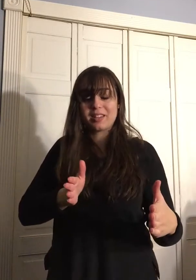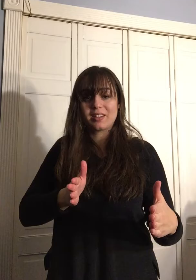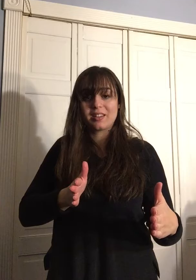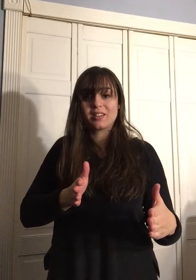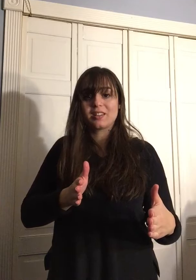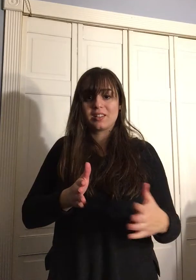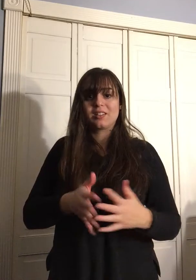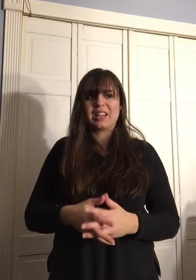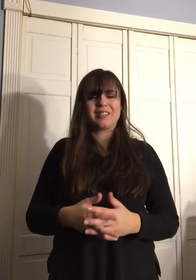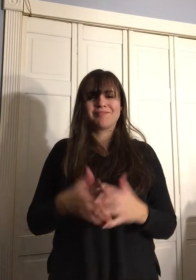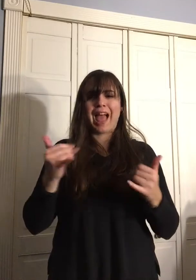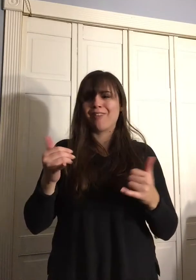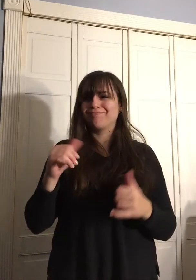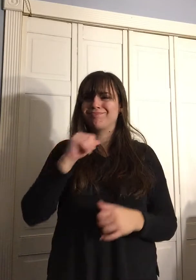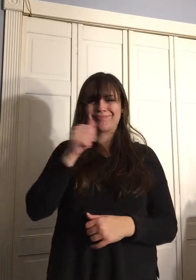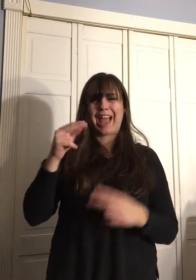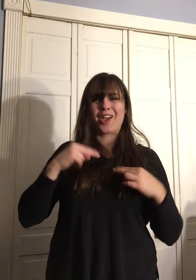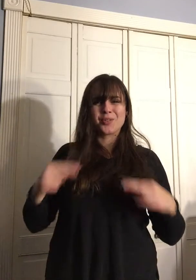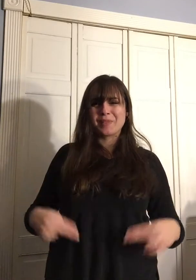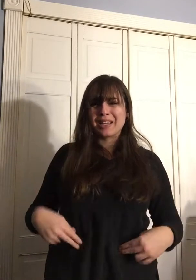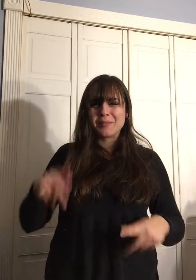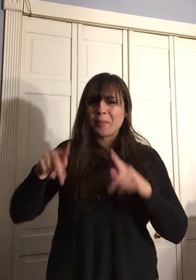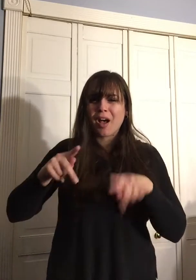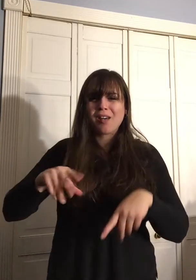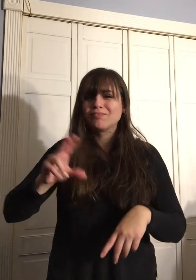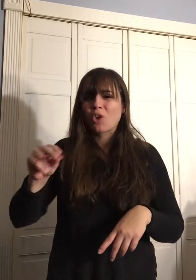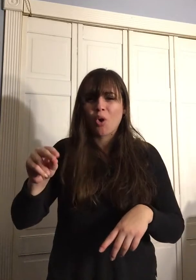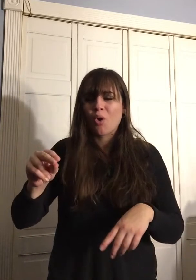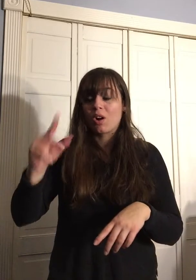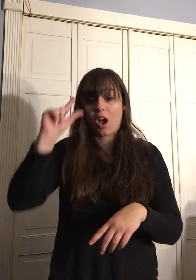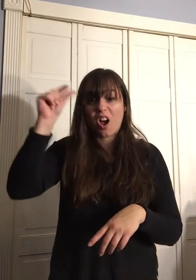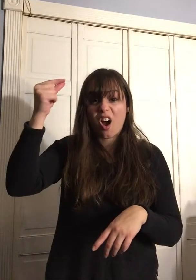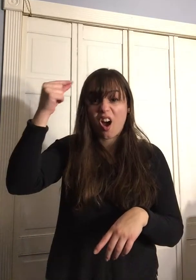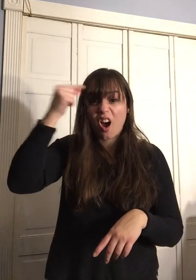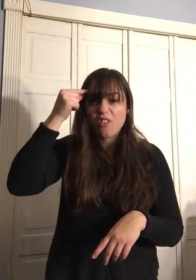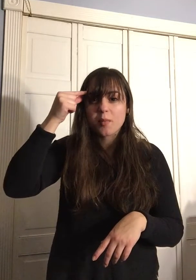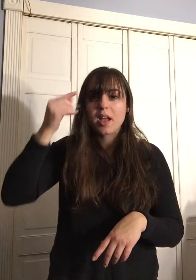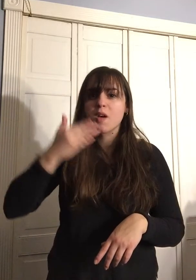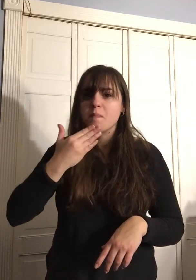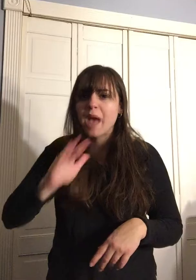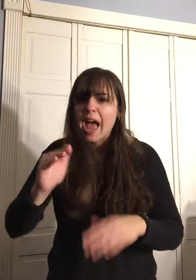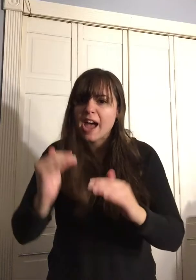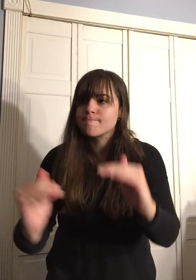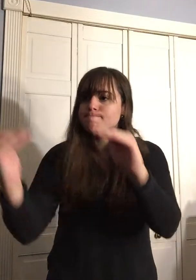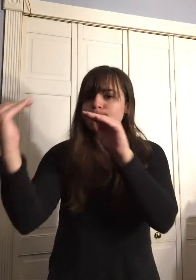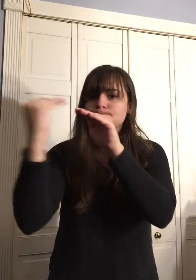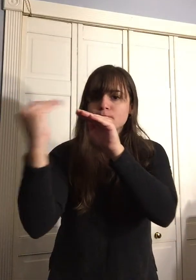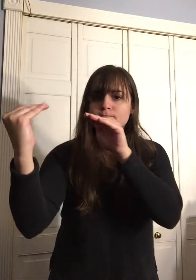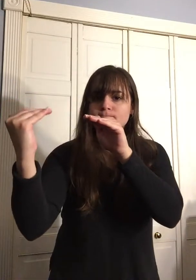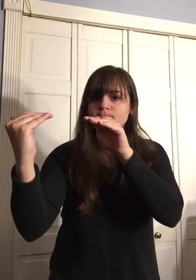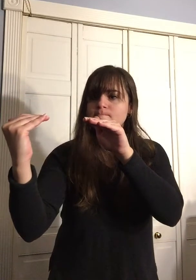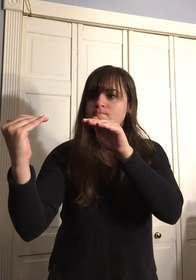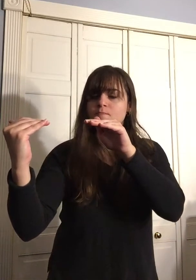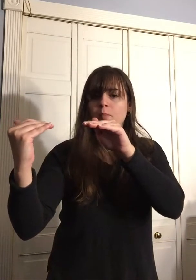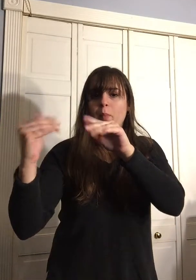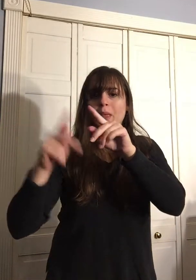mind: enemy. And I think at some point I dehumanized recognized them. And